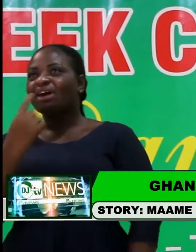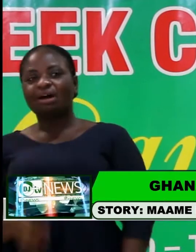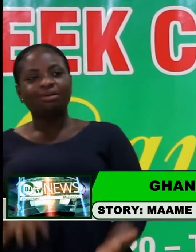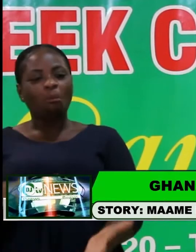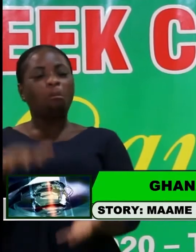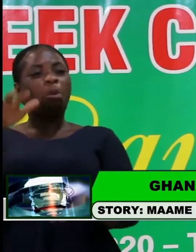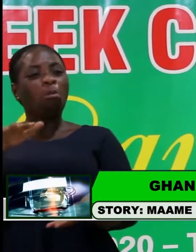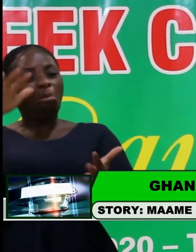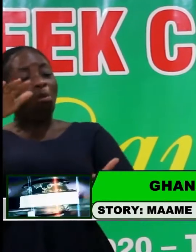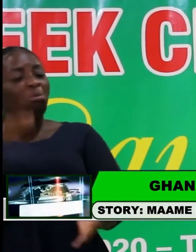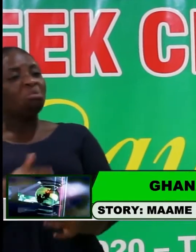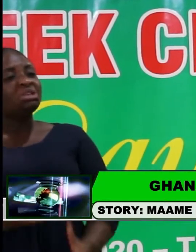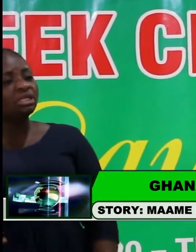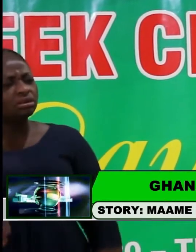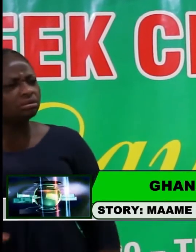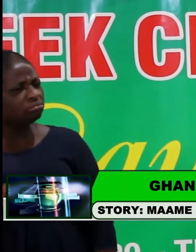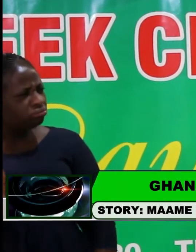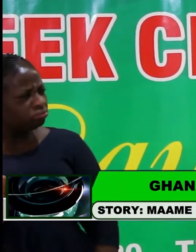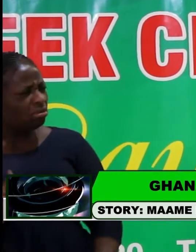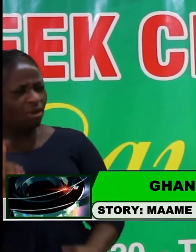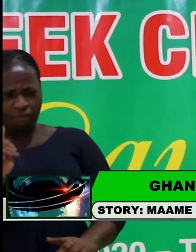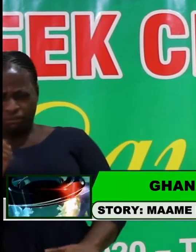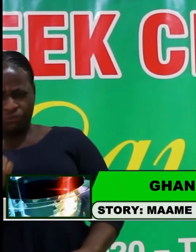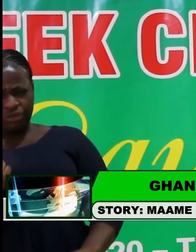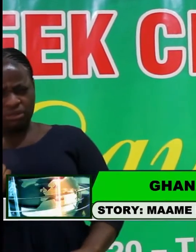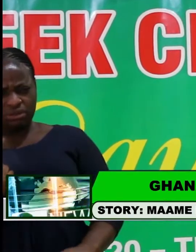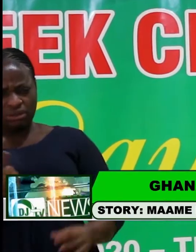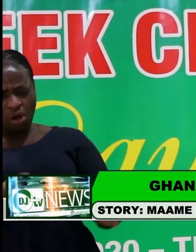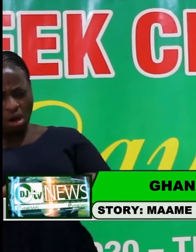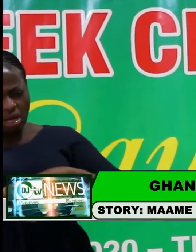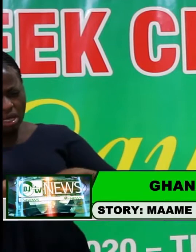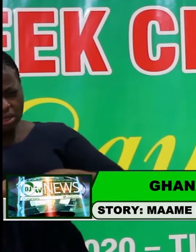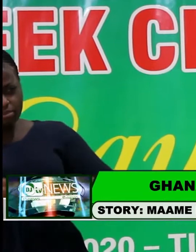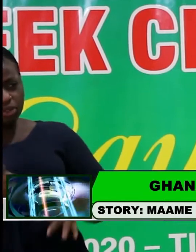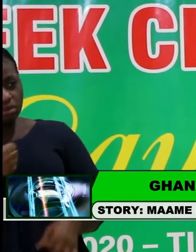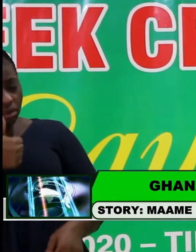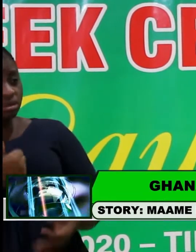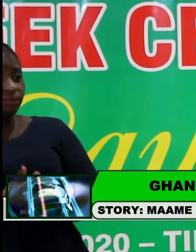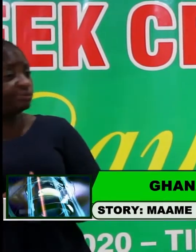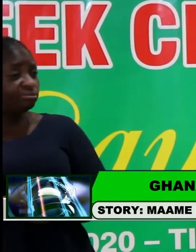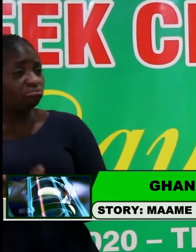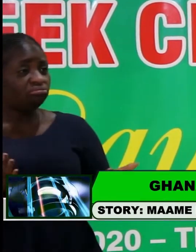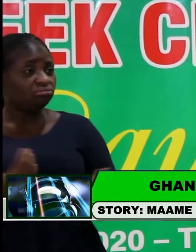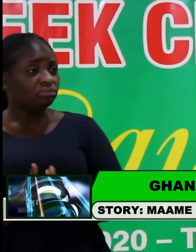or pervasive thing, you have to first of all define your scope,